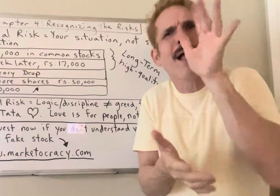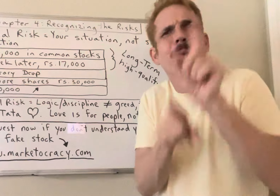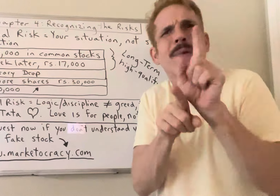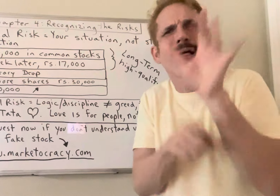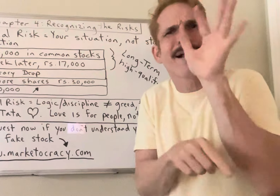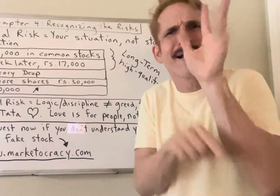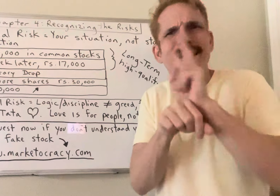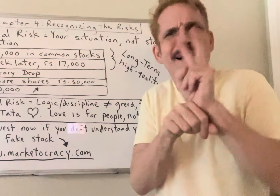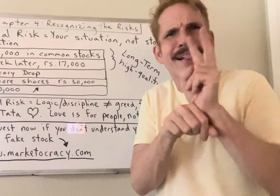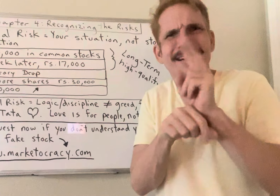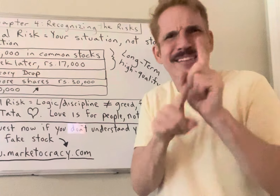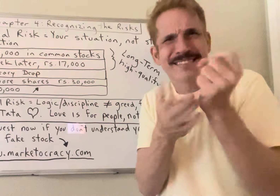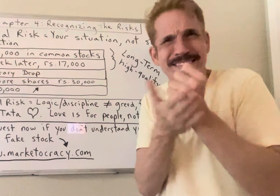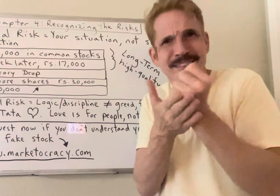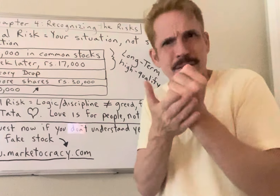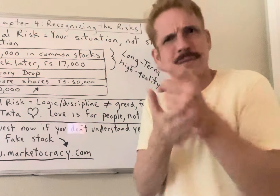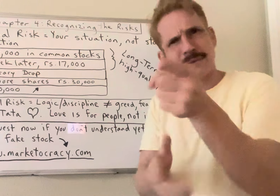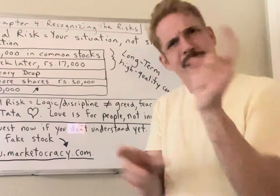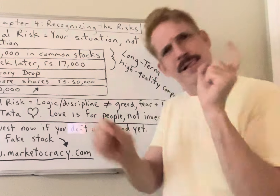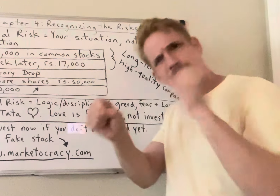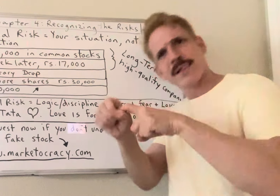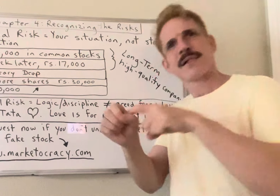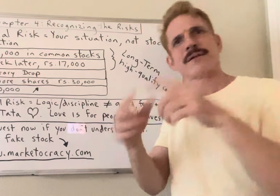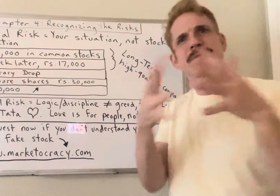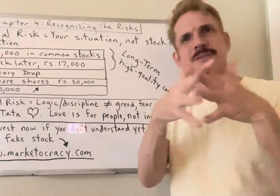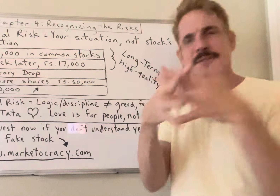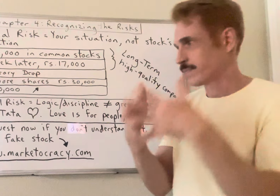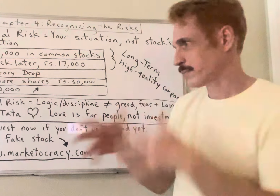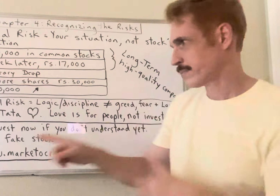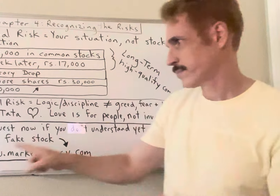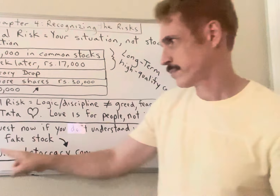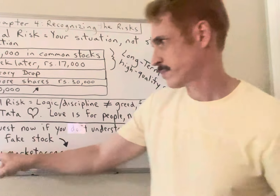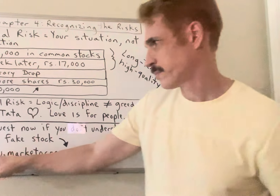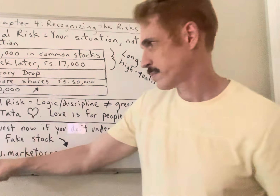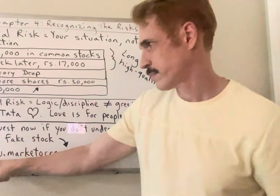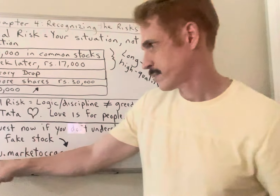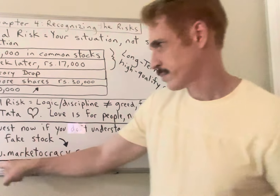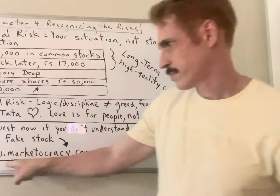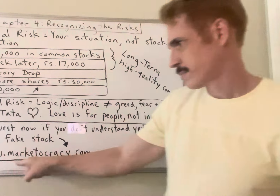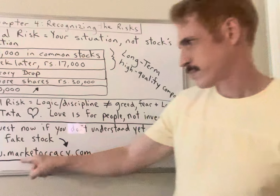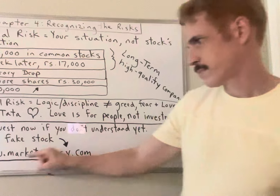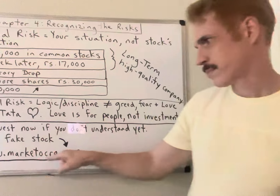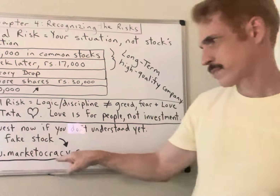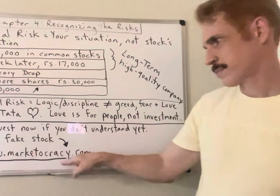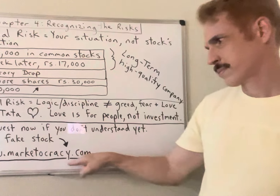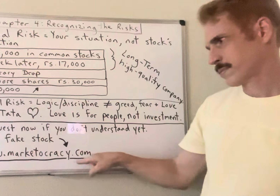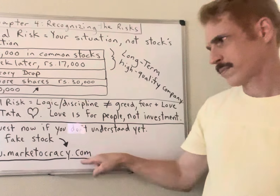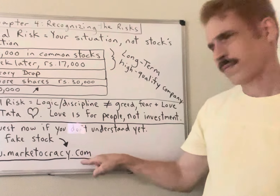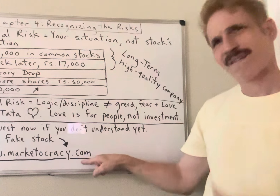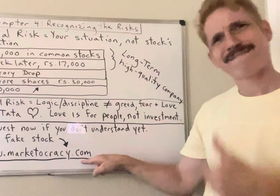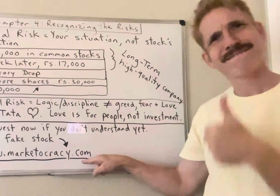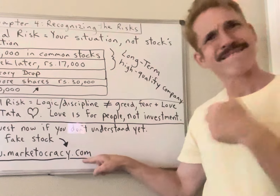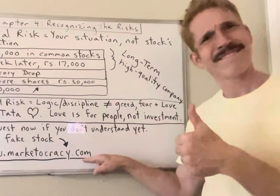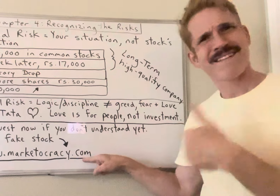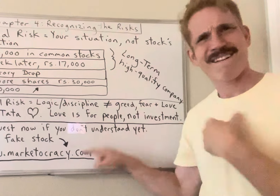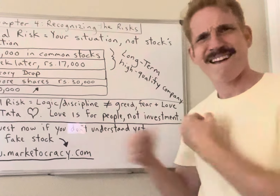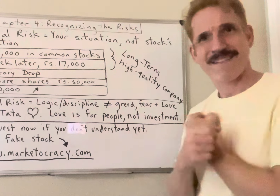And she said, because I could get a better rate. And then she said, well, tell me, how is it that the